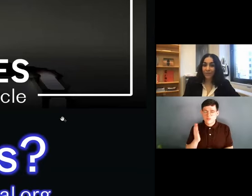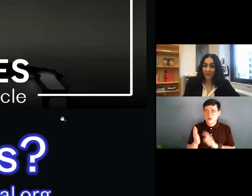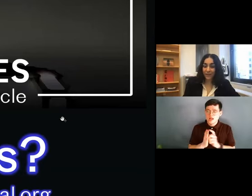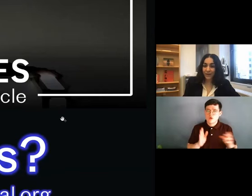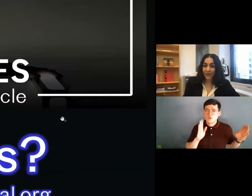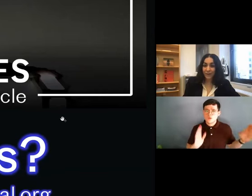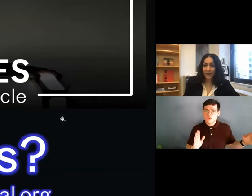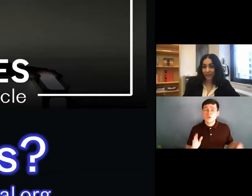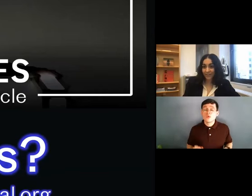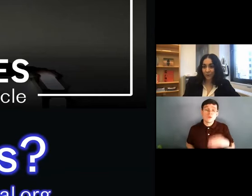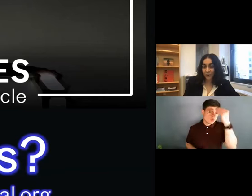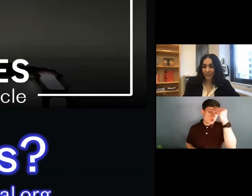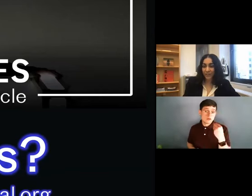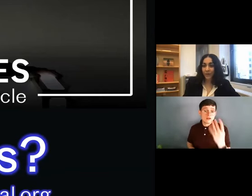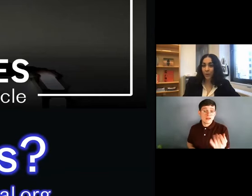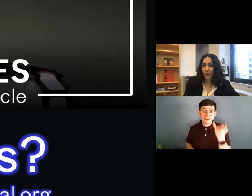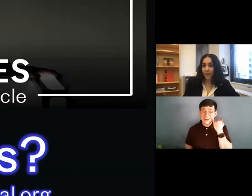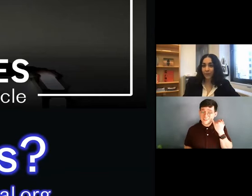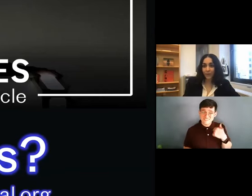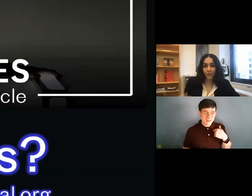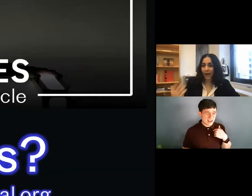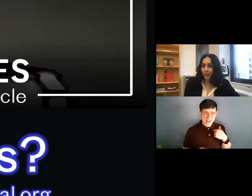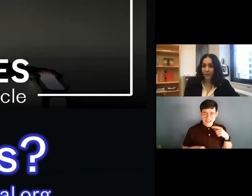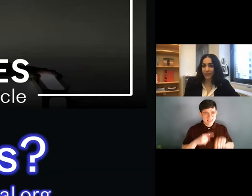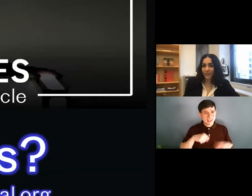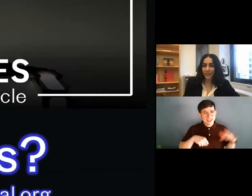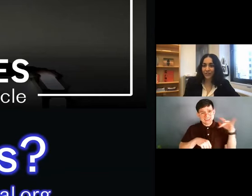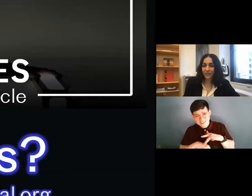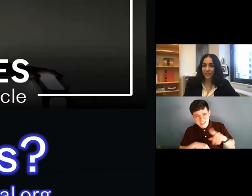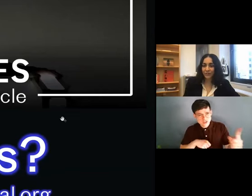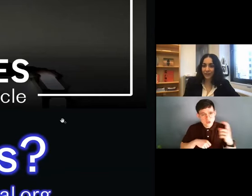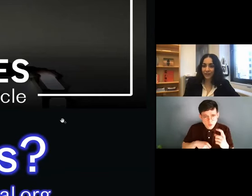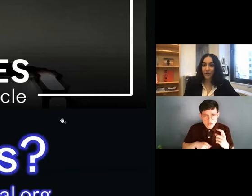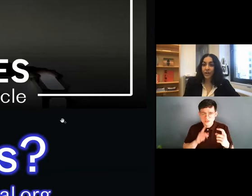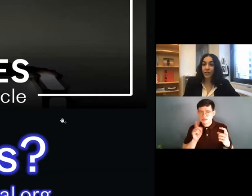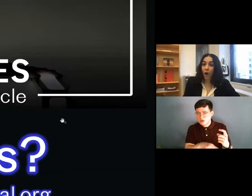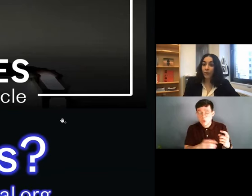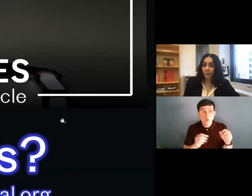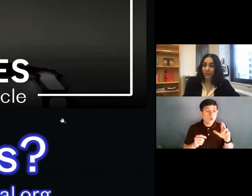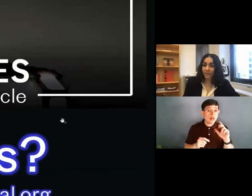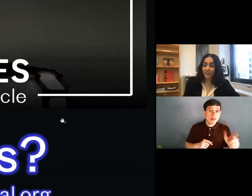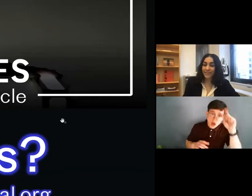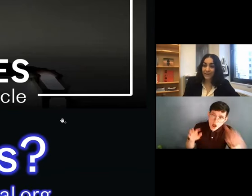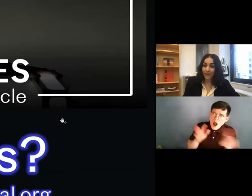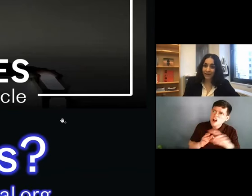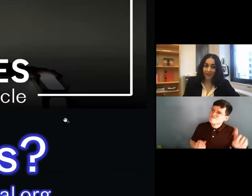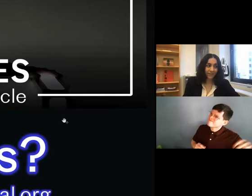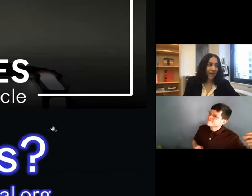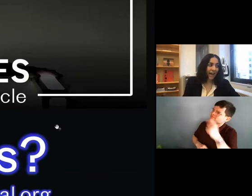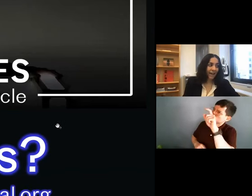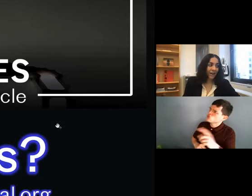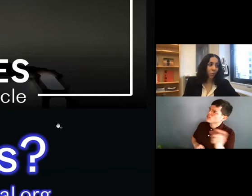will say though, if I don't get to your question or if you have a question that occurs to you later, you are always welcome to email